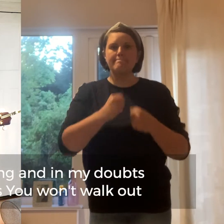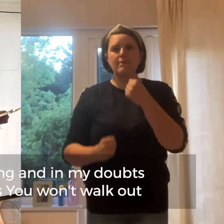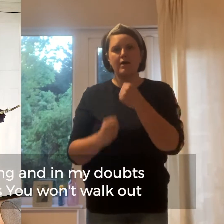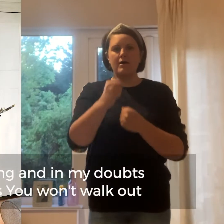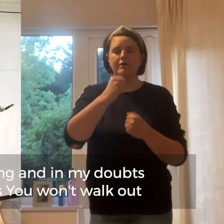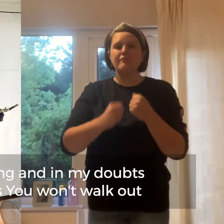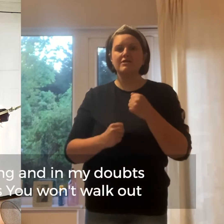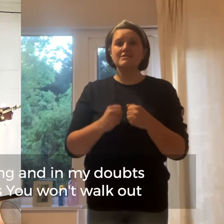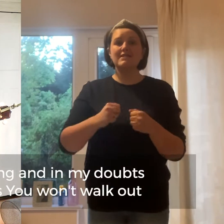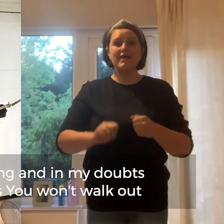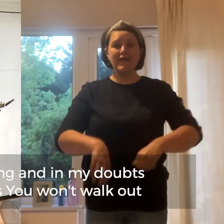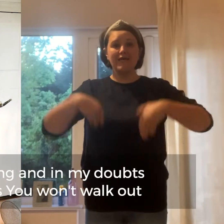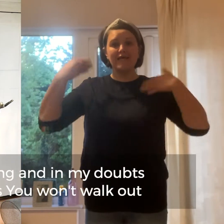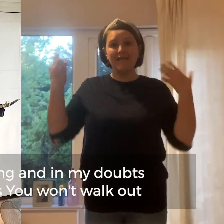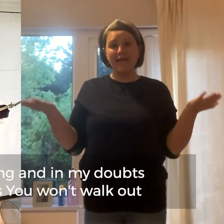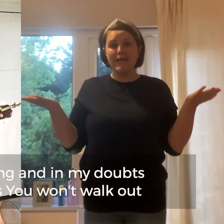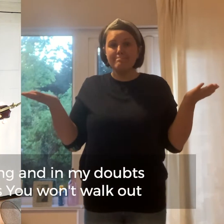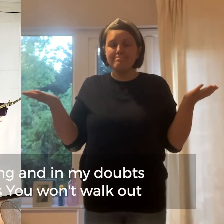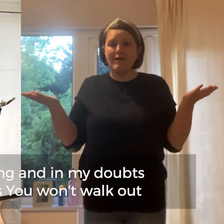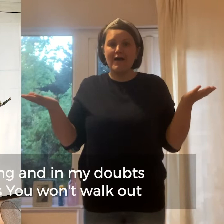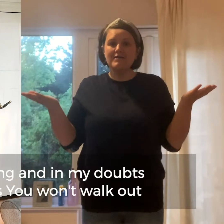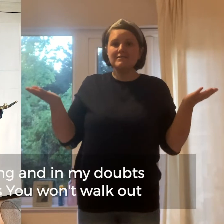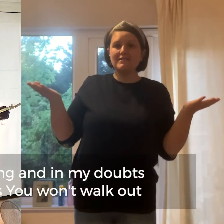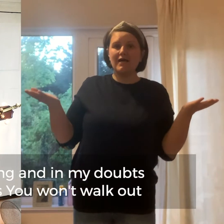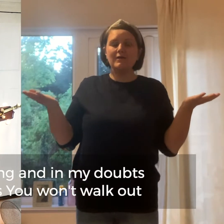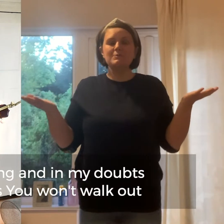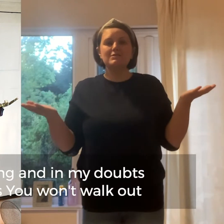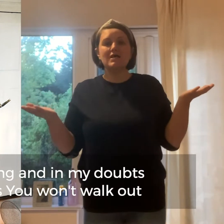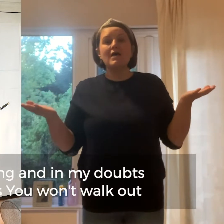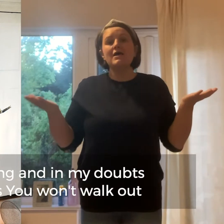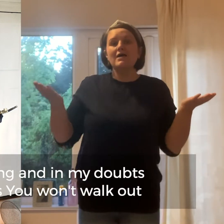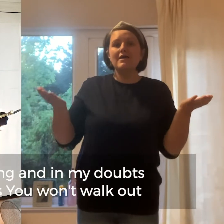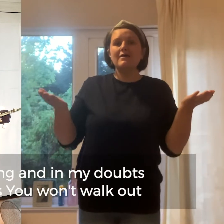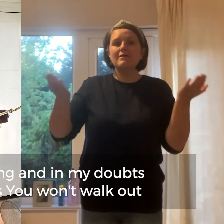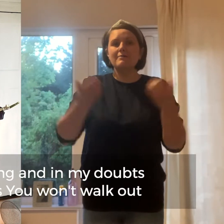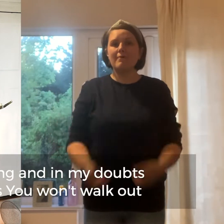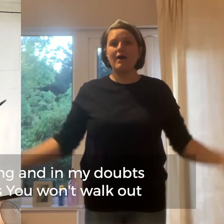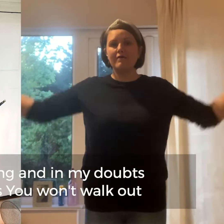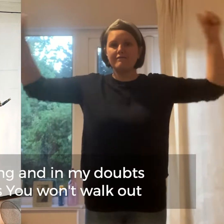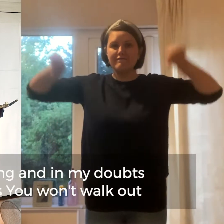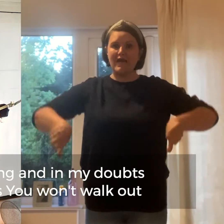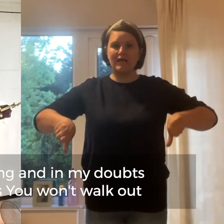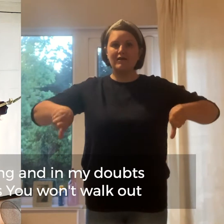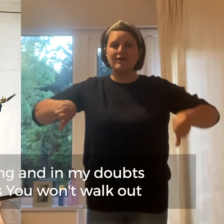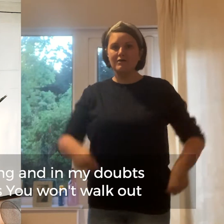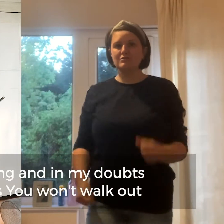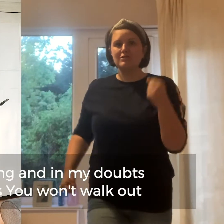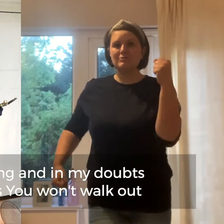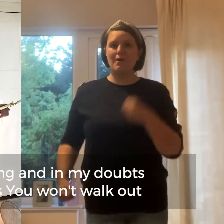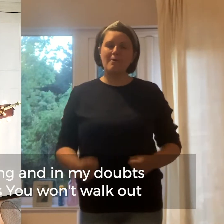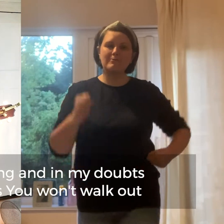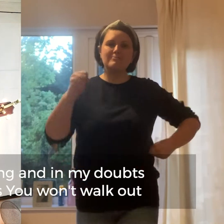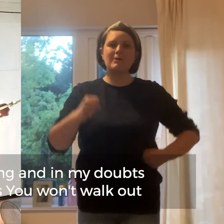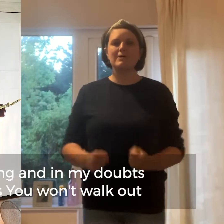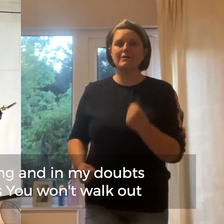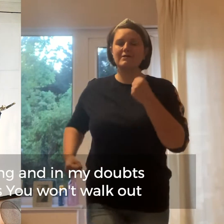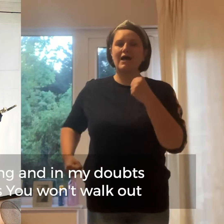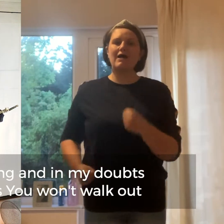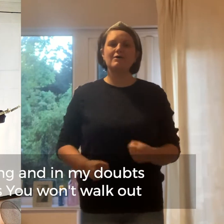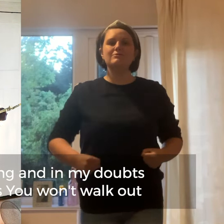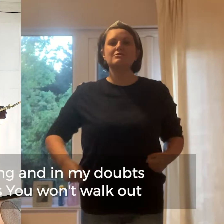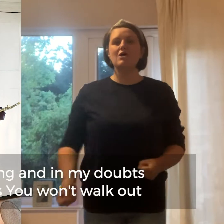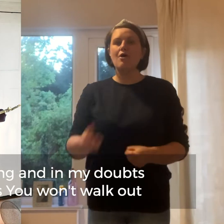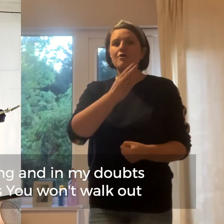In my wrestling and in my doubts, in my failures, you won't